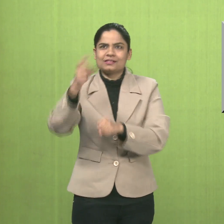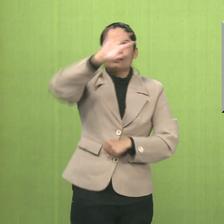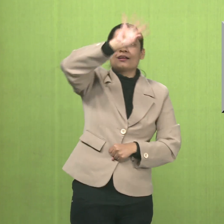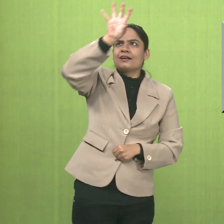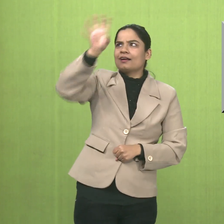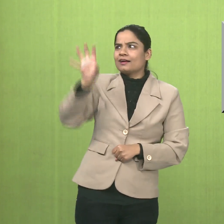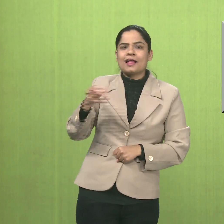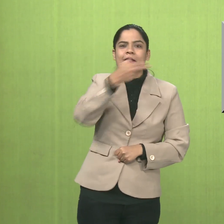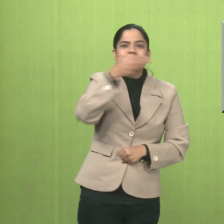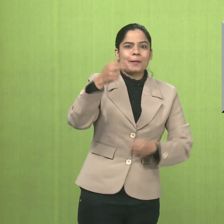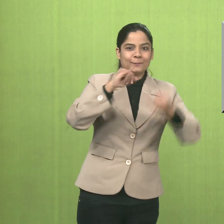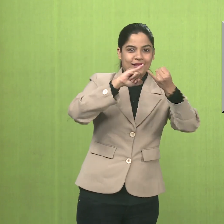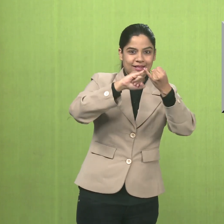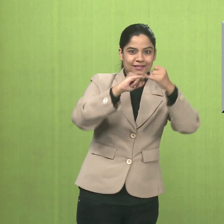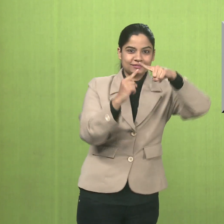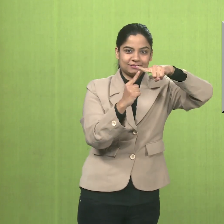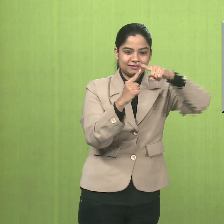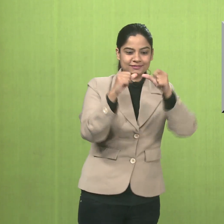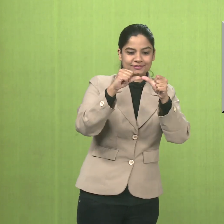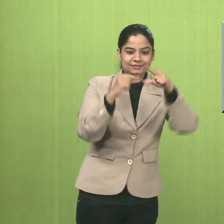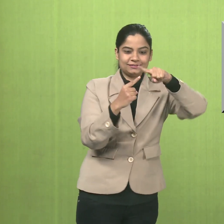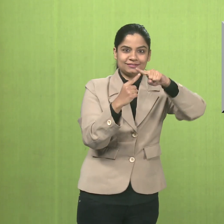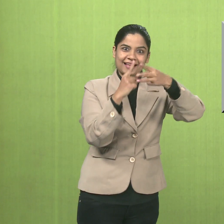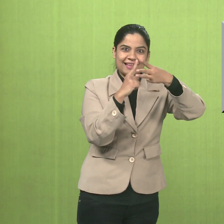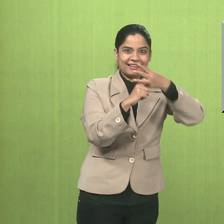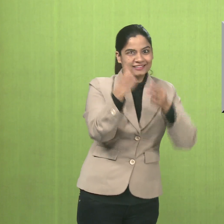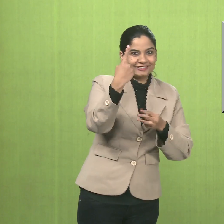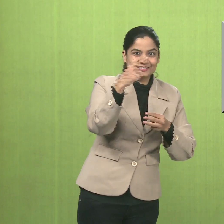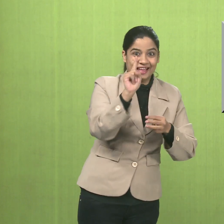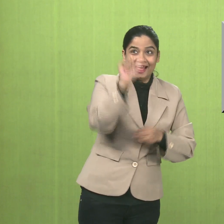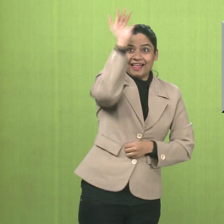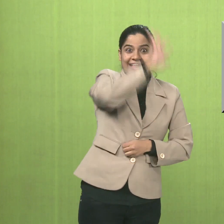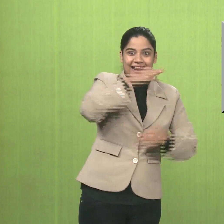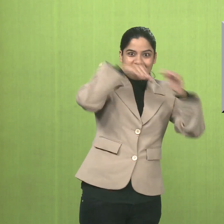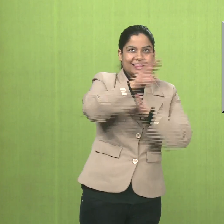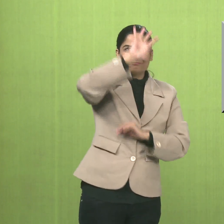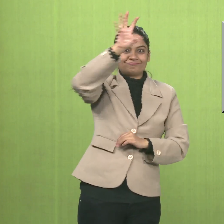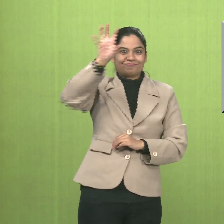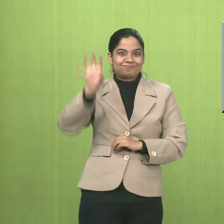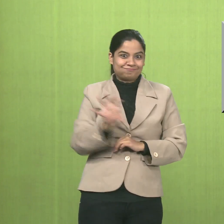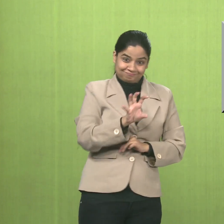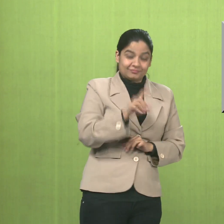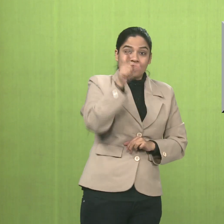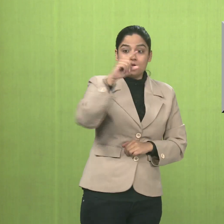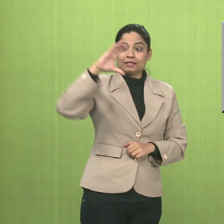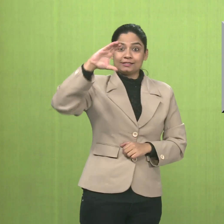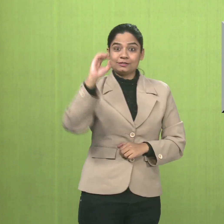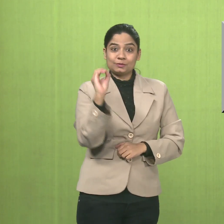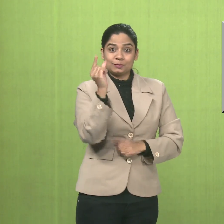they are called the states. They have their own territories in India. Country is a whole that consists of